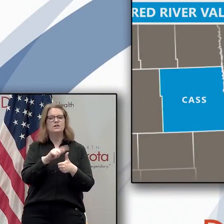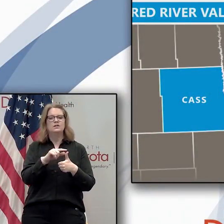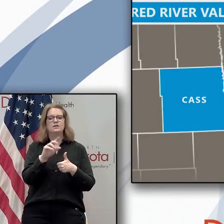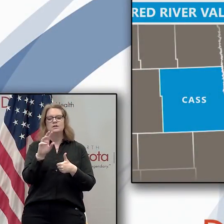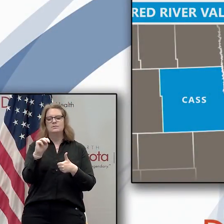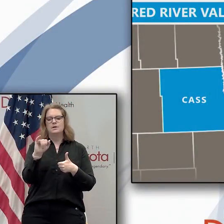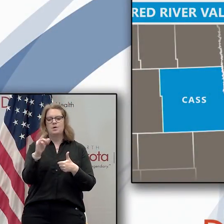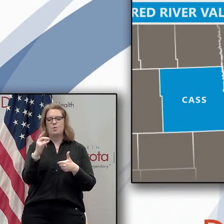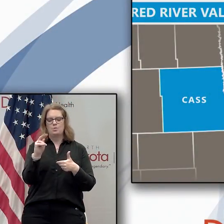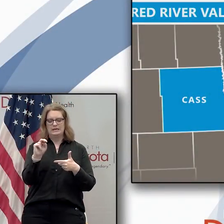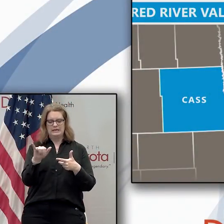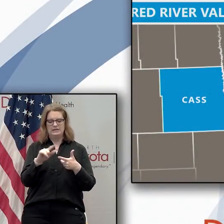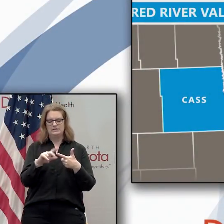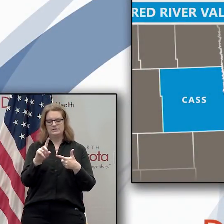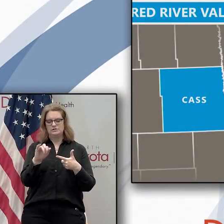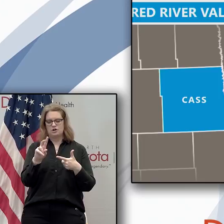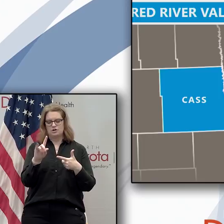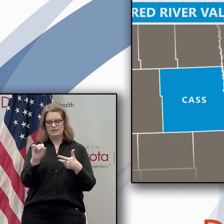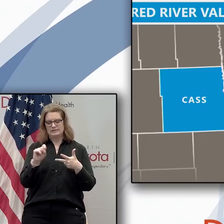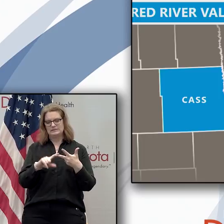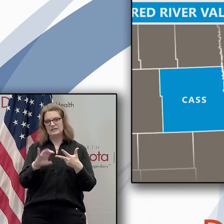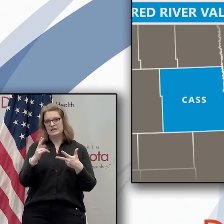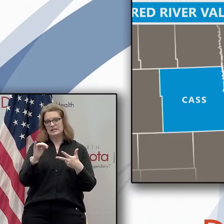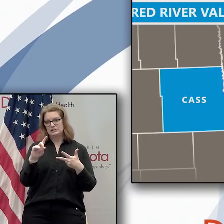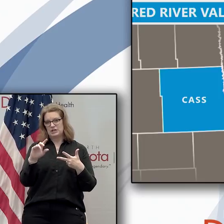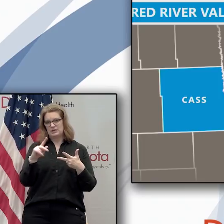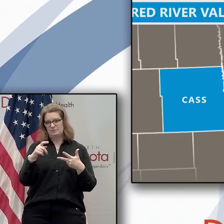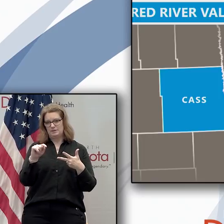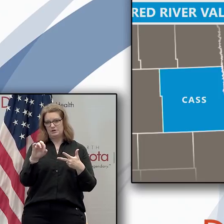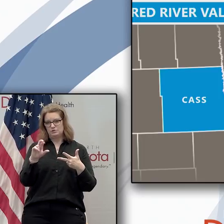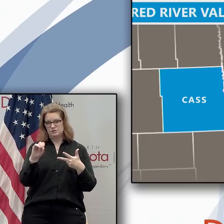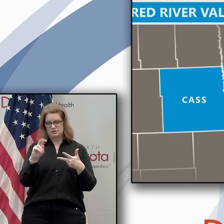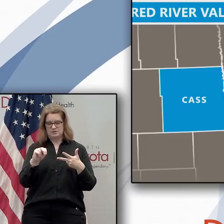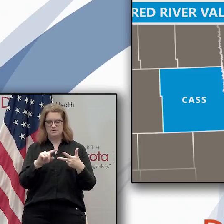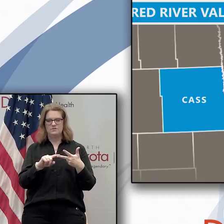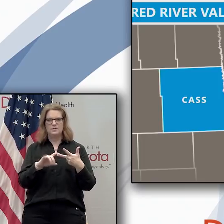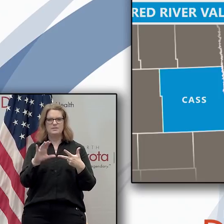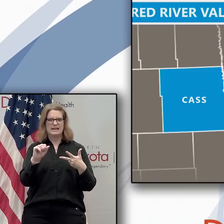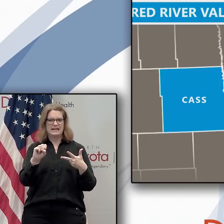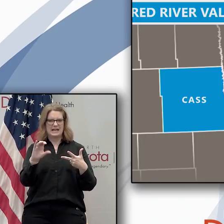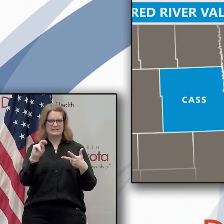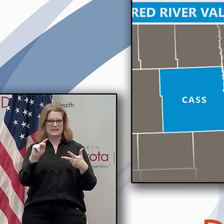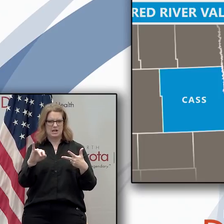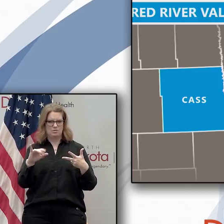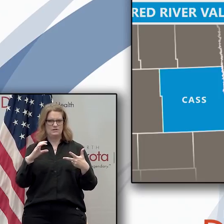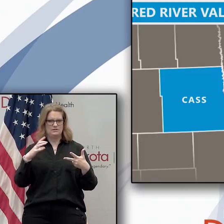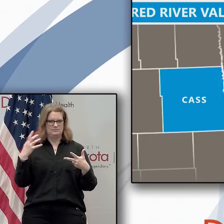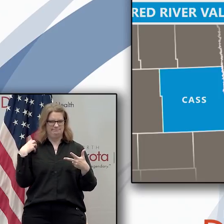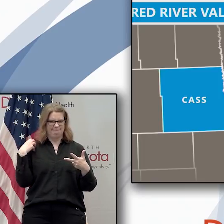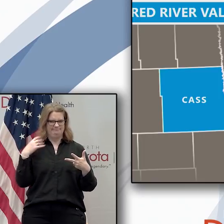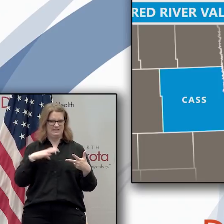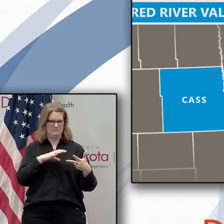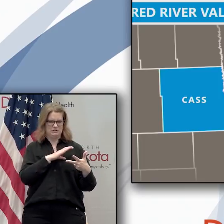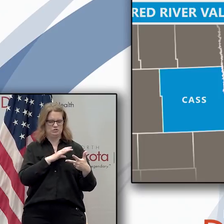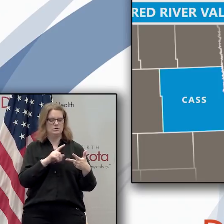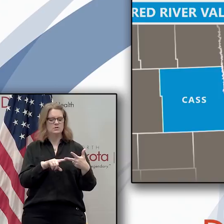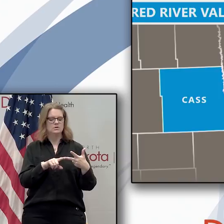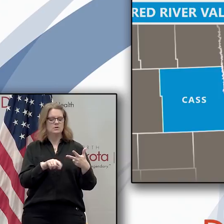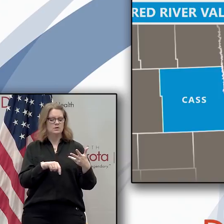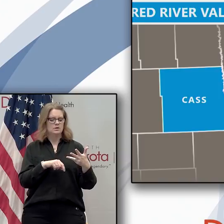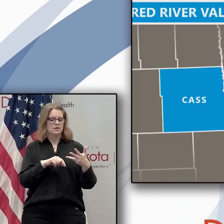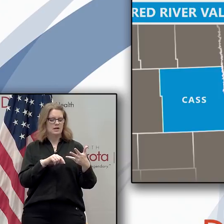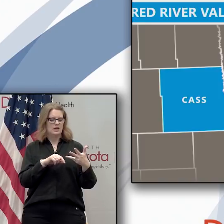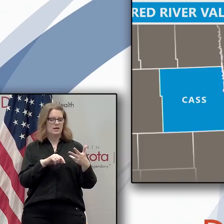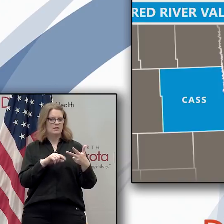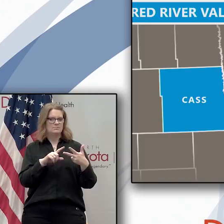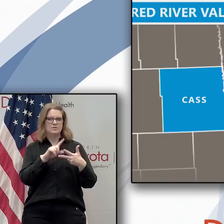Dardis, and Chairman Chad Peterson from the Cass County Commission. We pulled that group together, and this was to, again, to